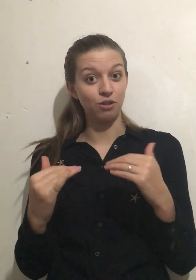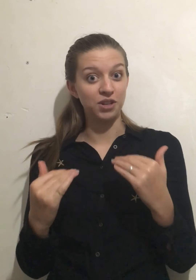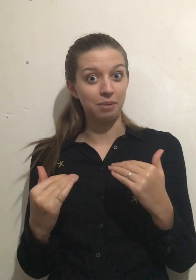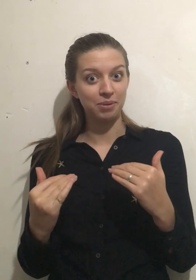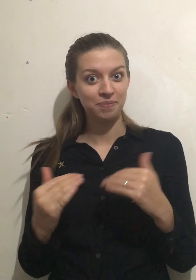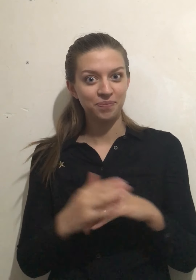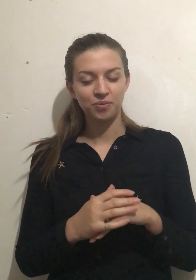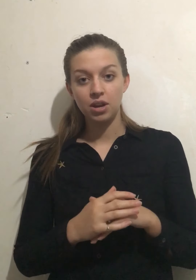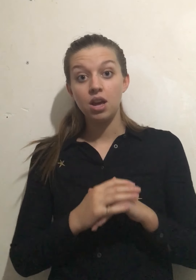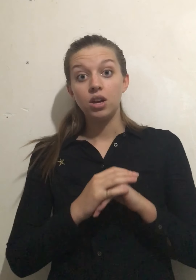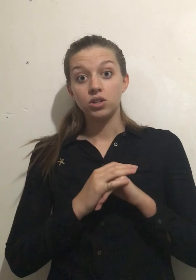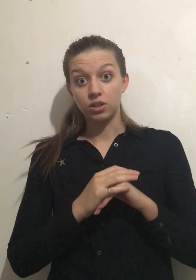stovetop. So